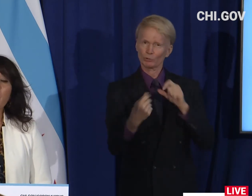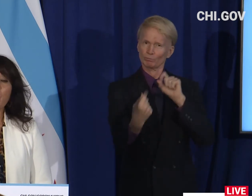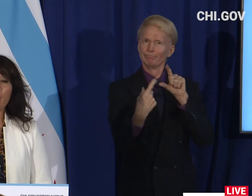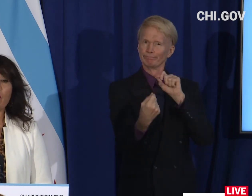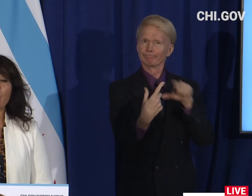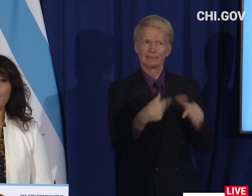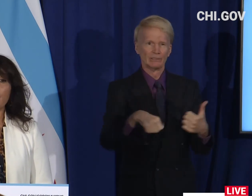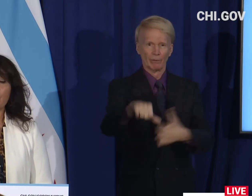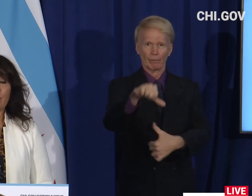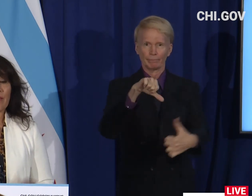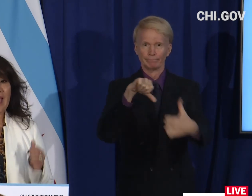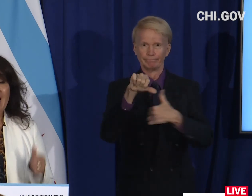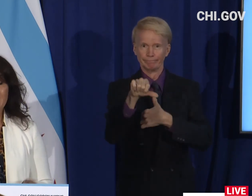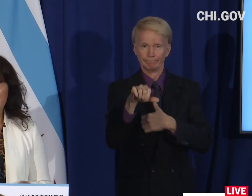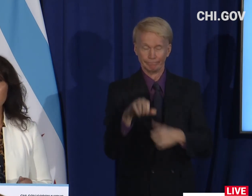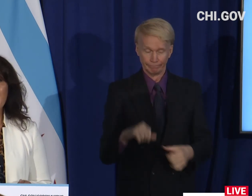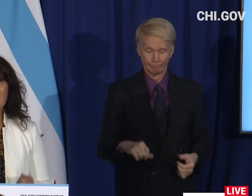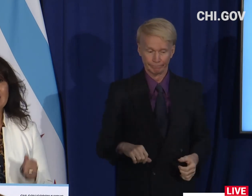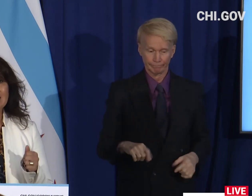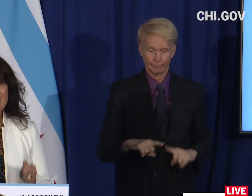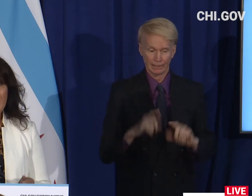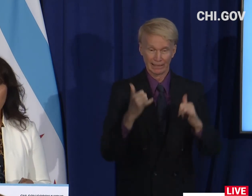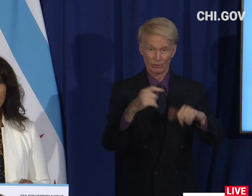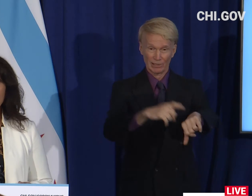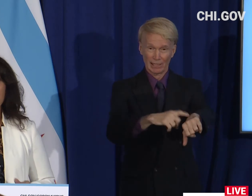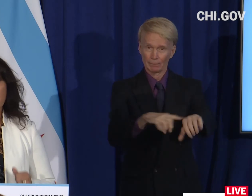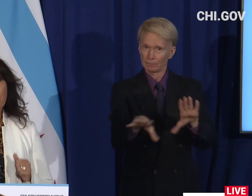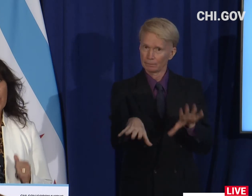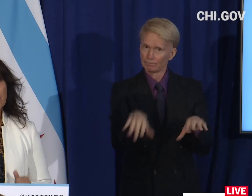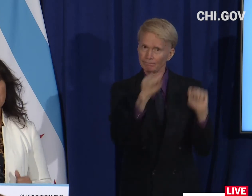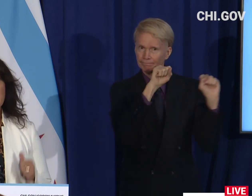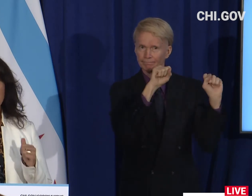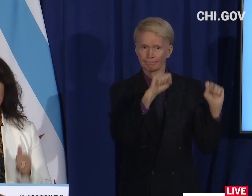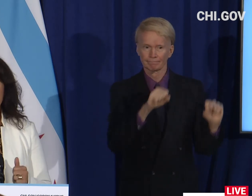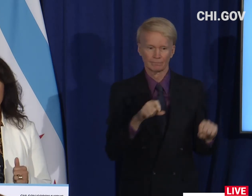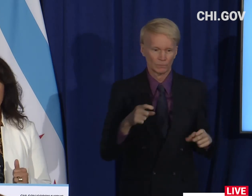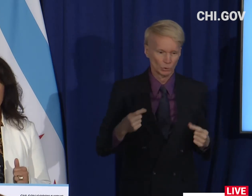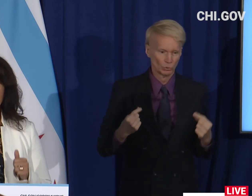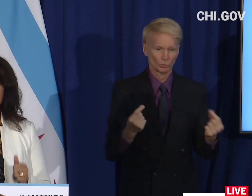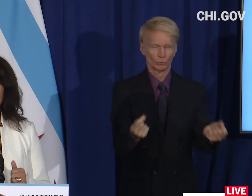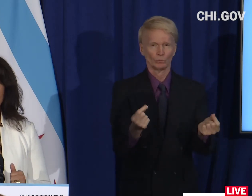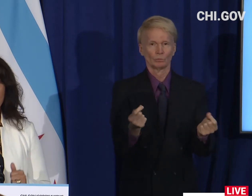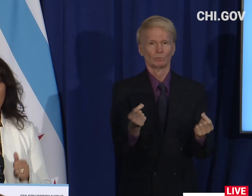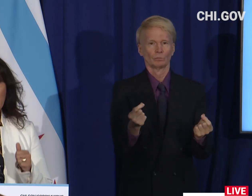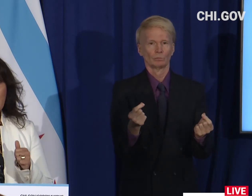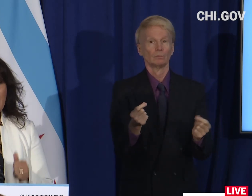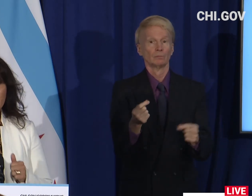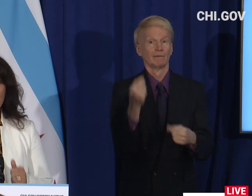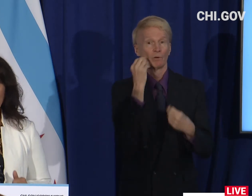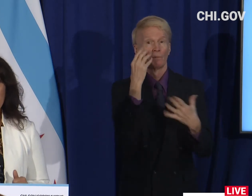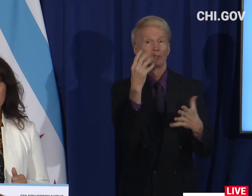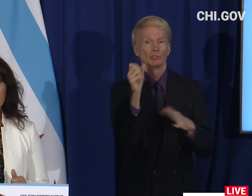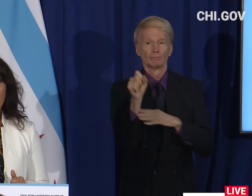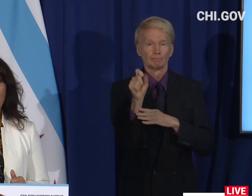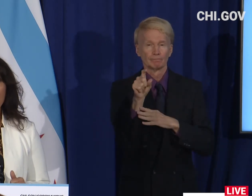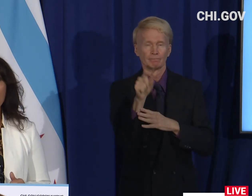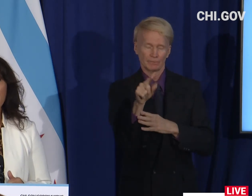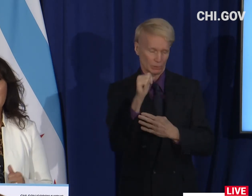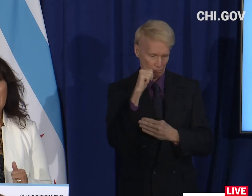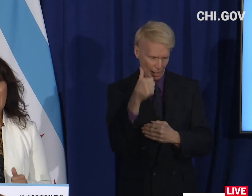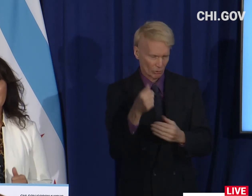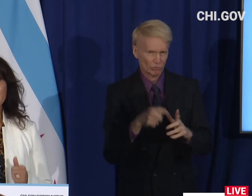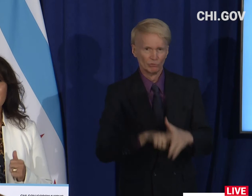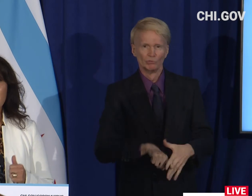But the time to act is now. Information is going to be coming to you as early as